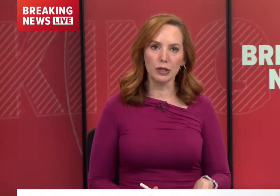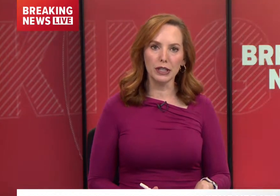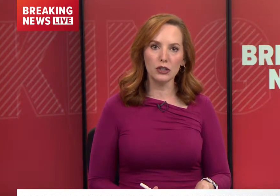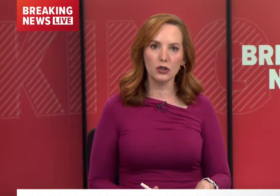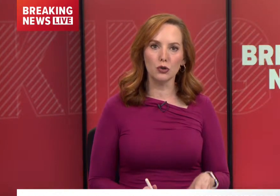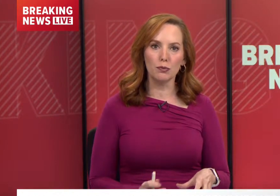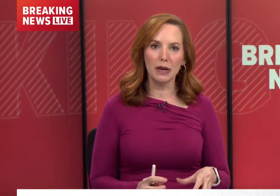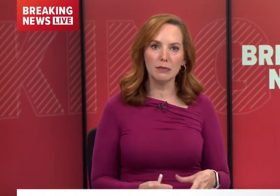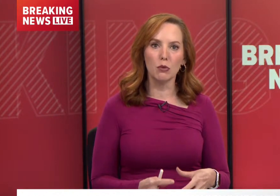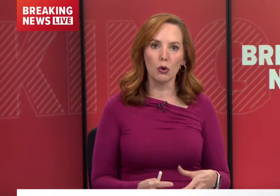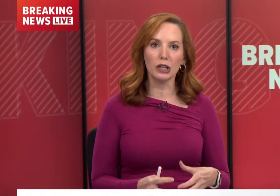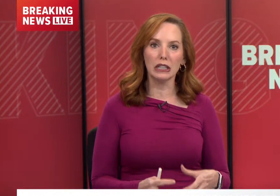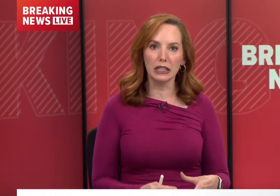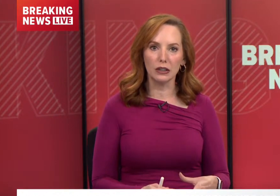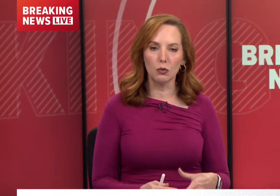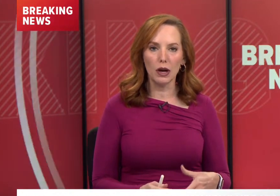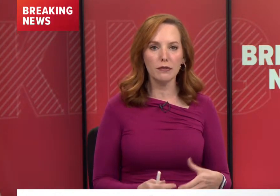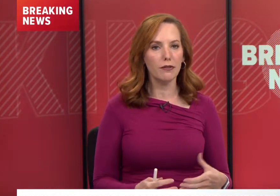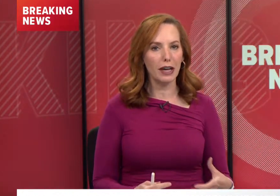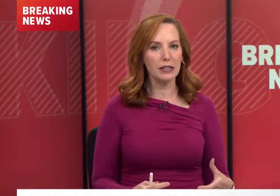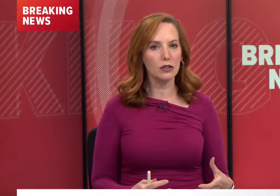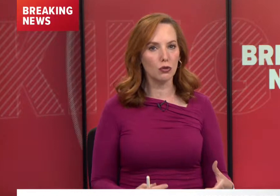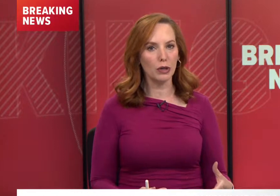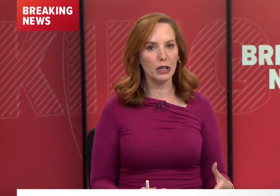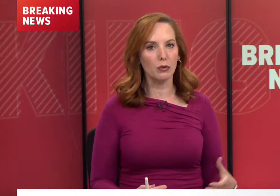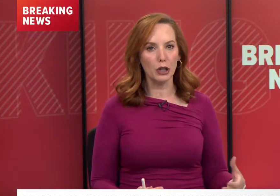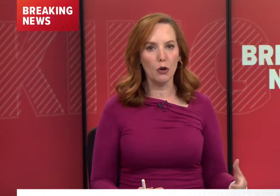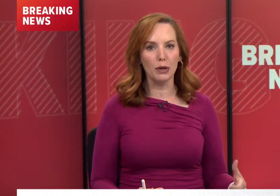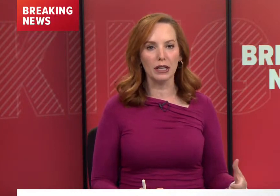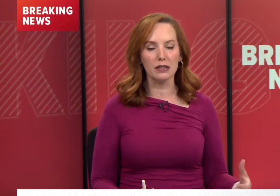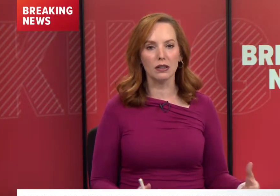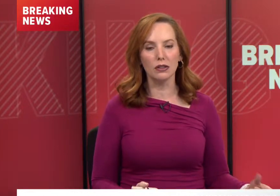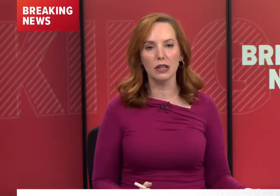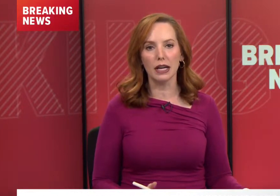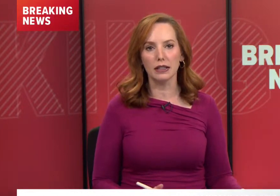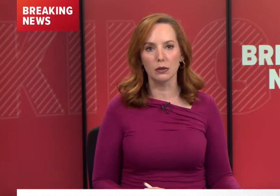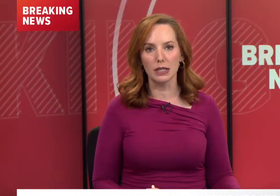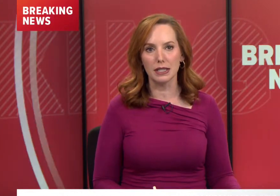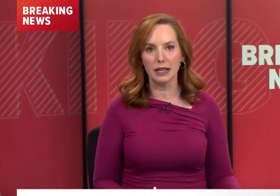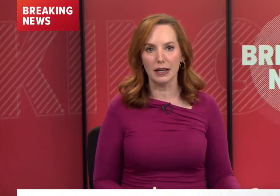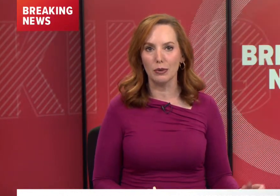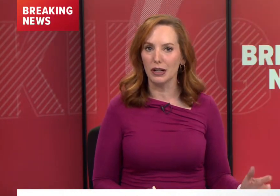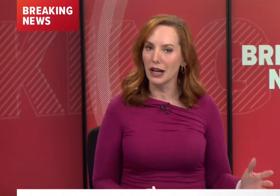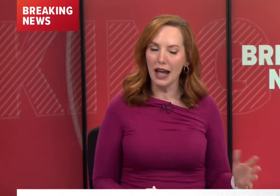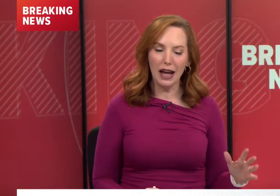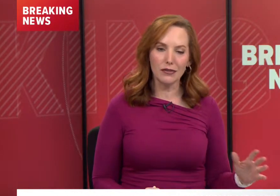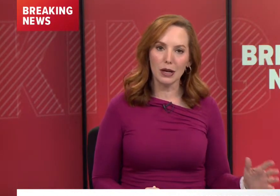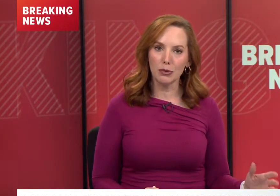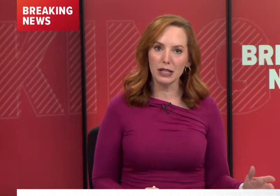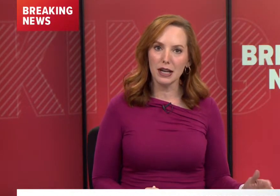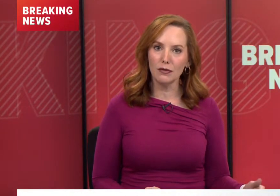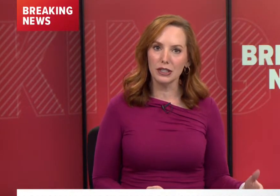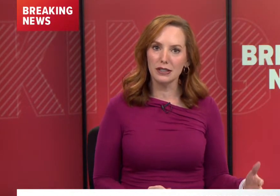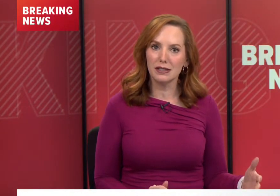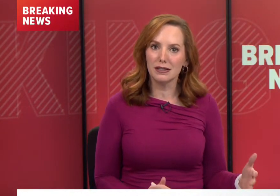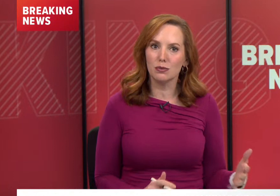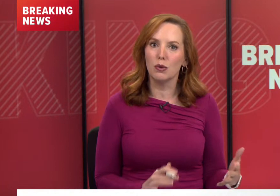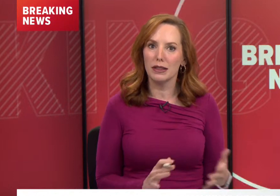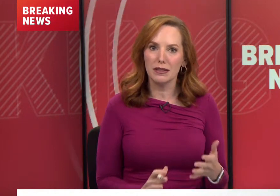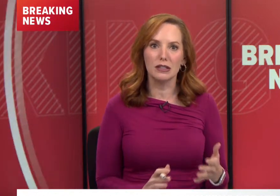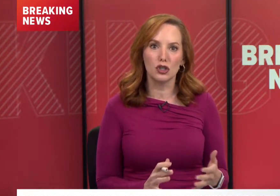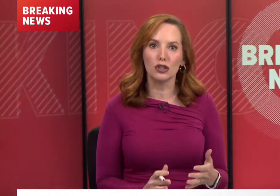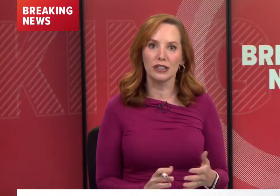was really to make more clear what phase 3 reopening is going to look like in Louisiana. Well, after that press